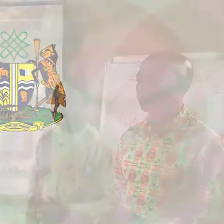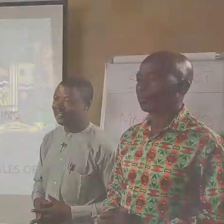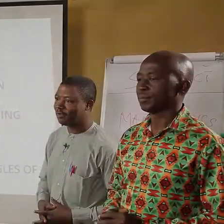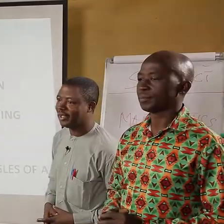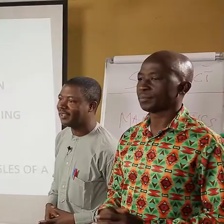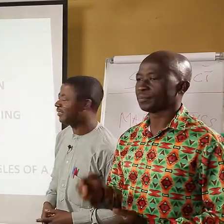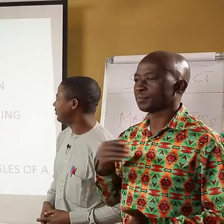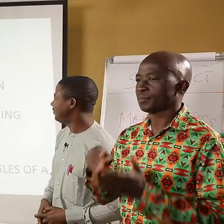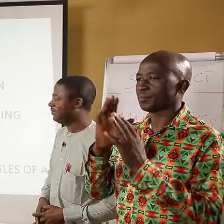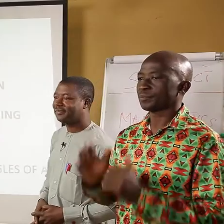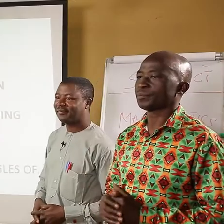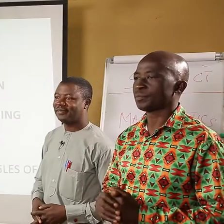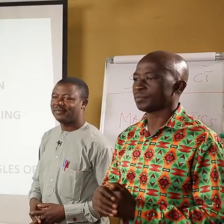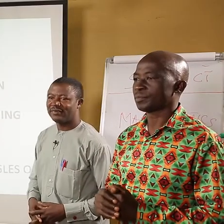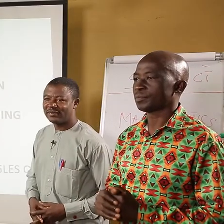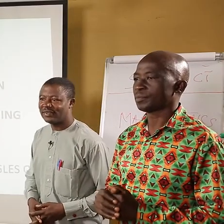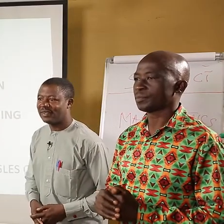My dear student,